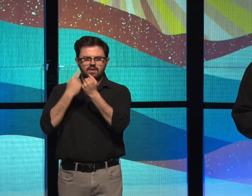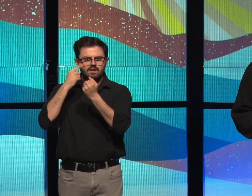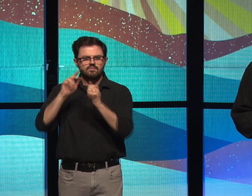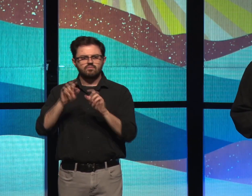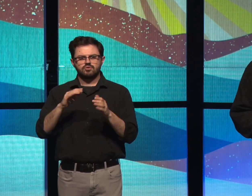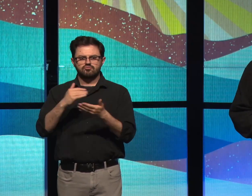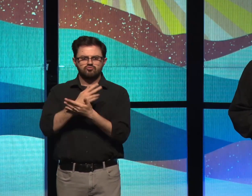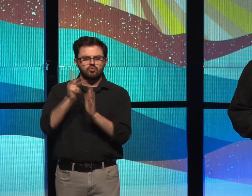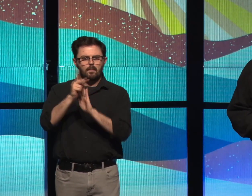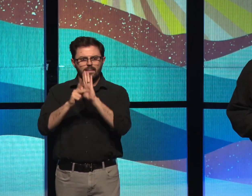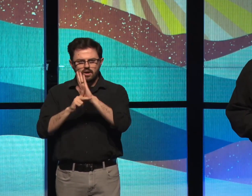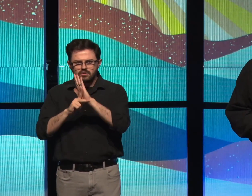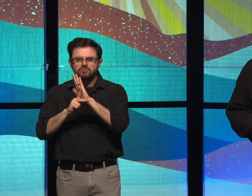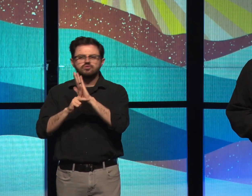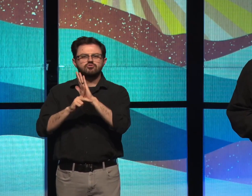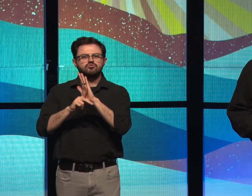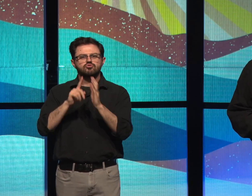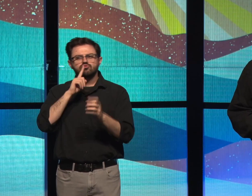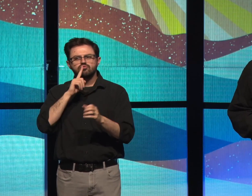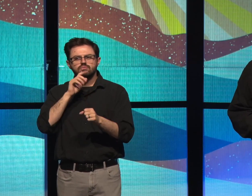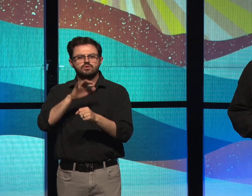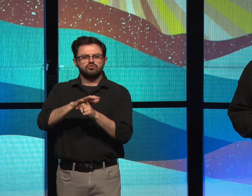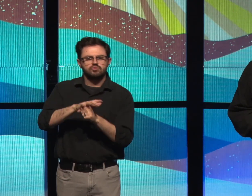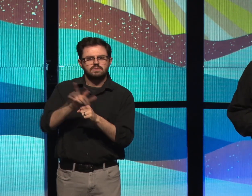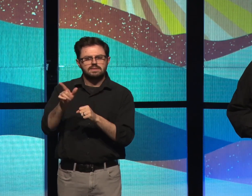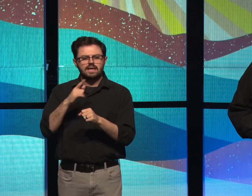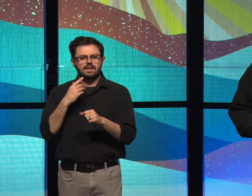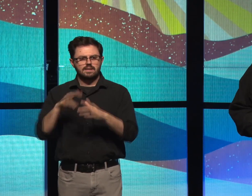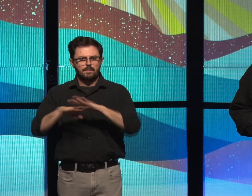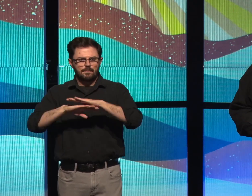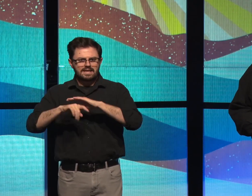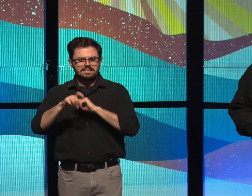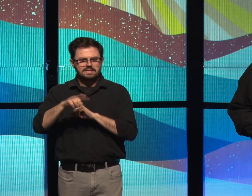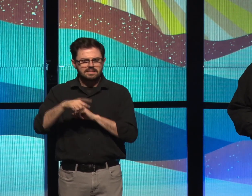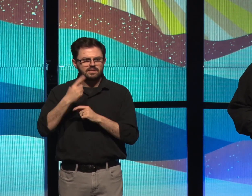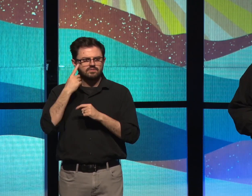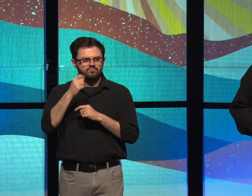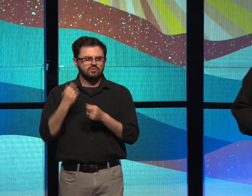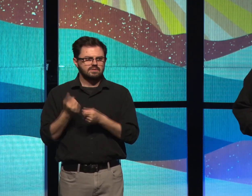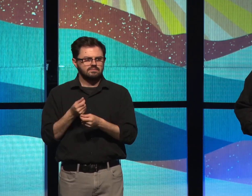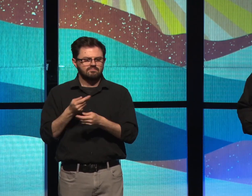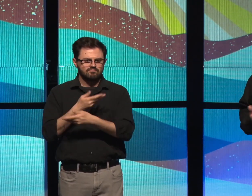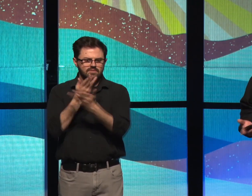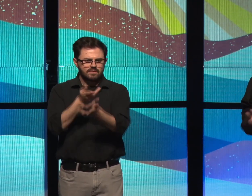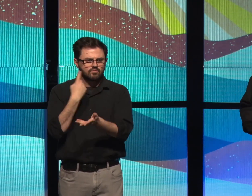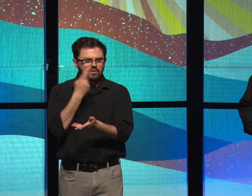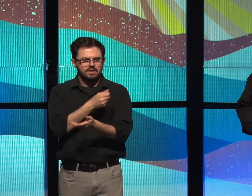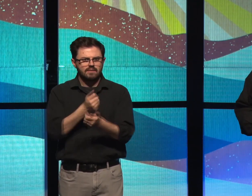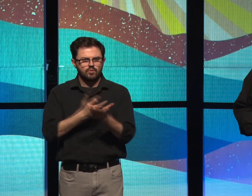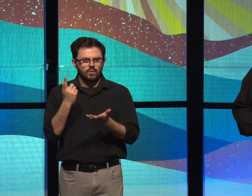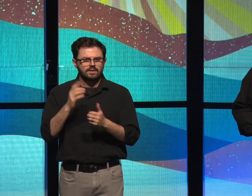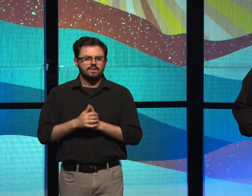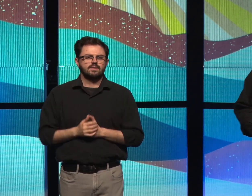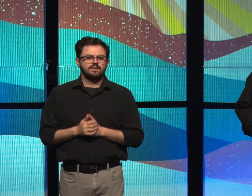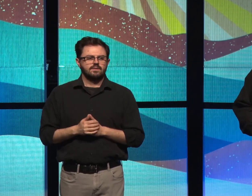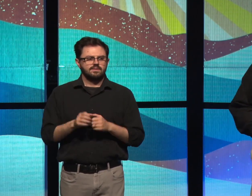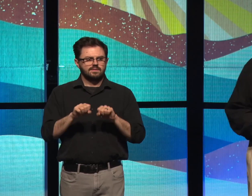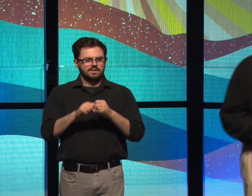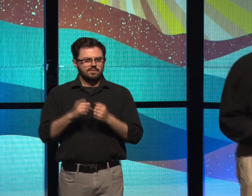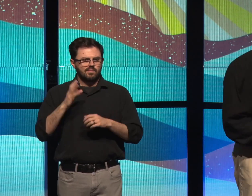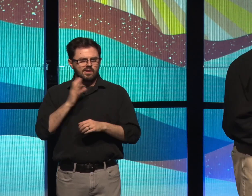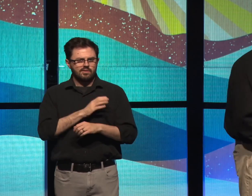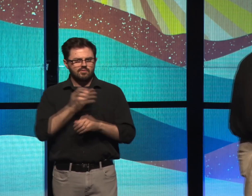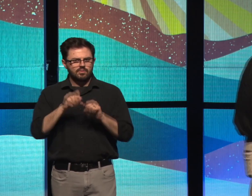all individuals and all communities. The body of Christ broken for you, the blood of Christ spilled for you.